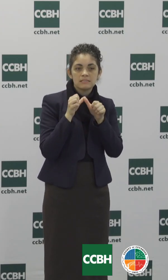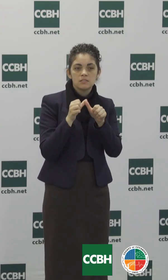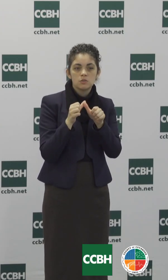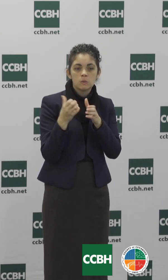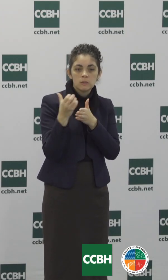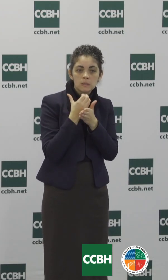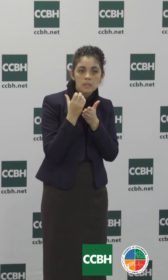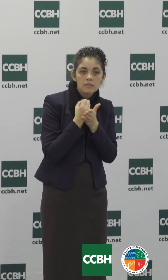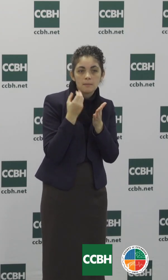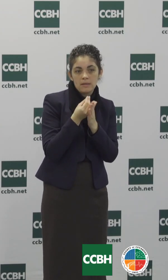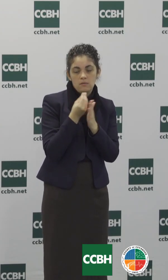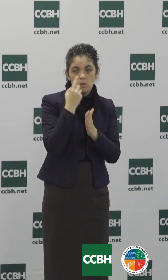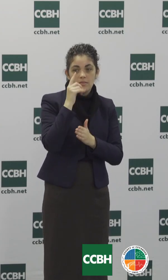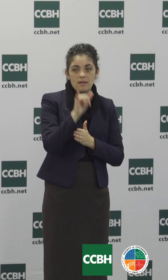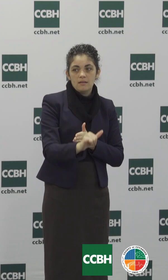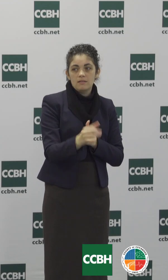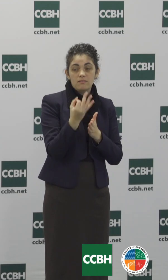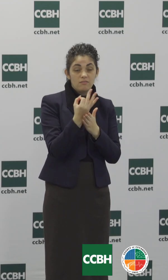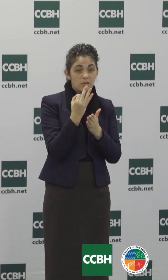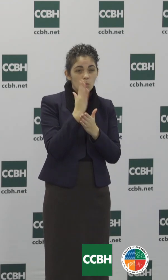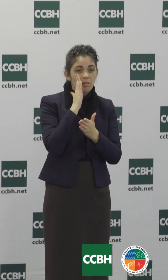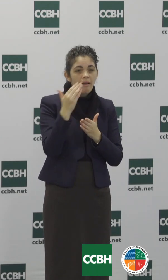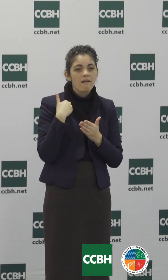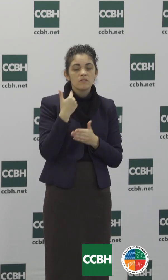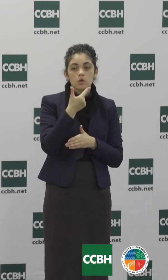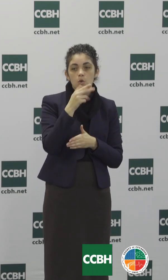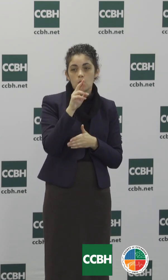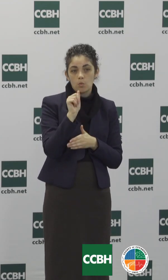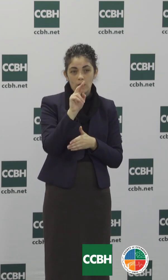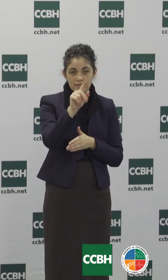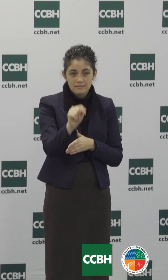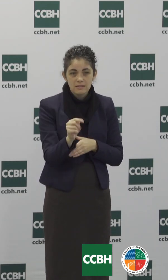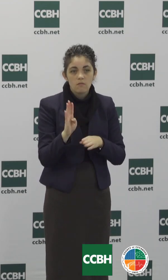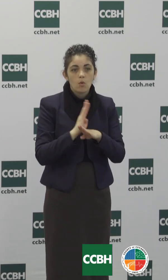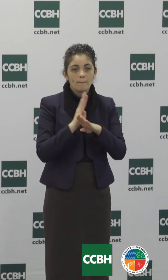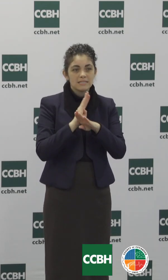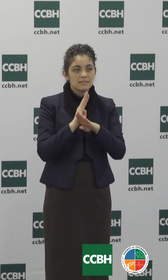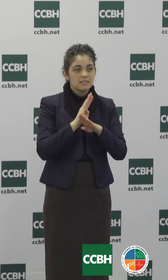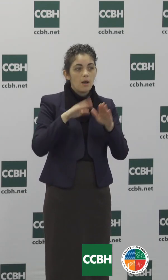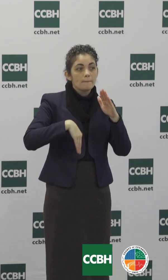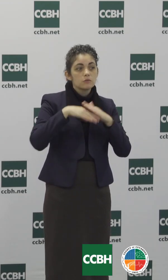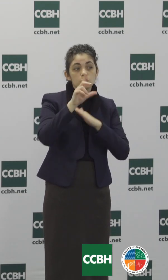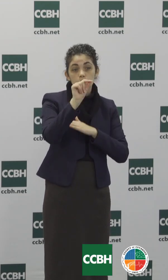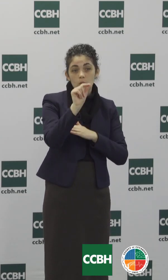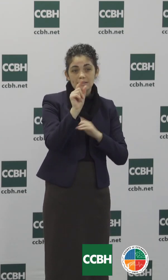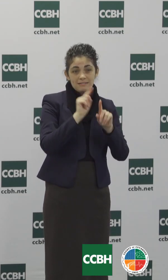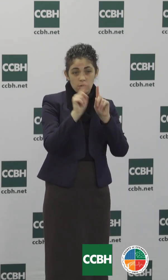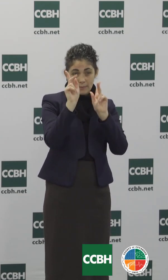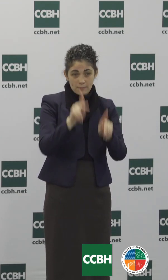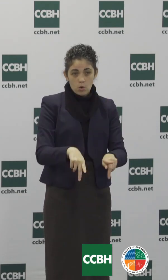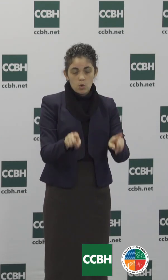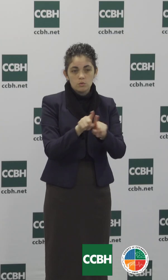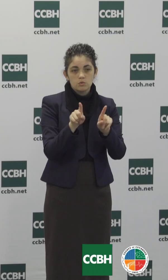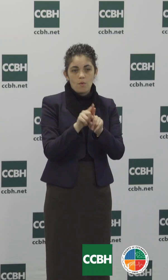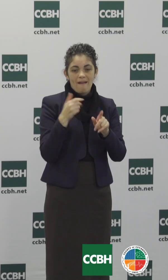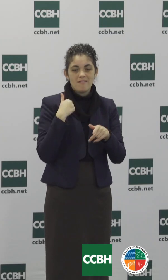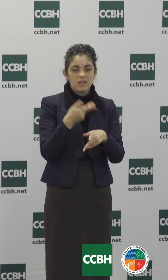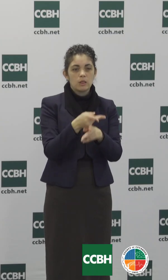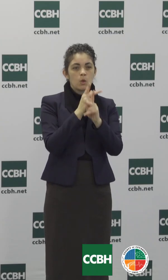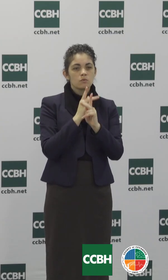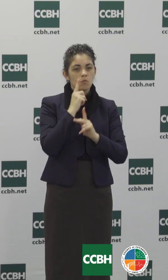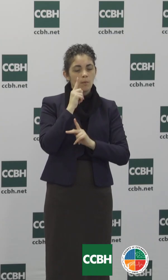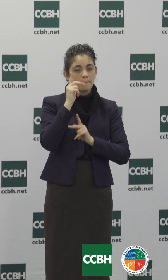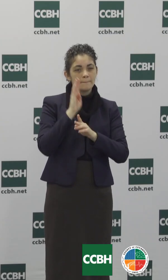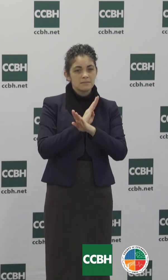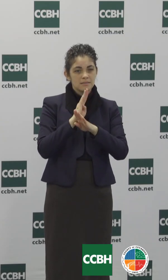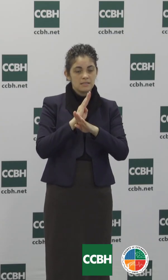fundraise. The fund will make grants to businesses with up to 20 employees, and it'll make loans for